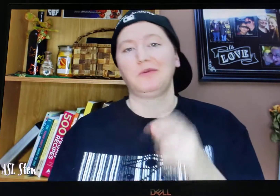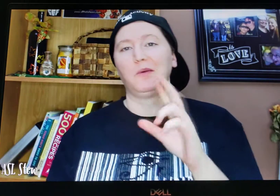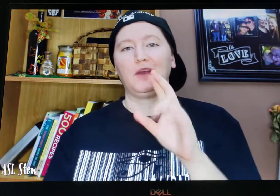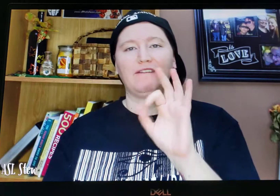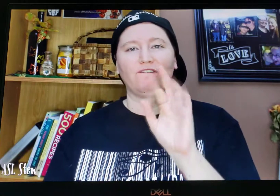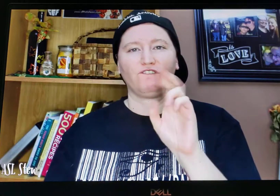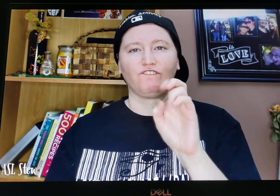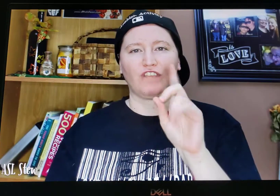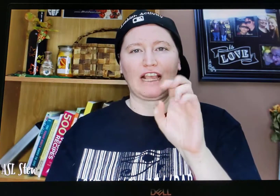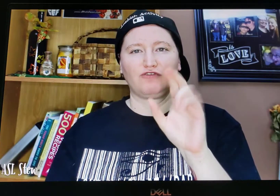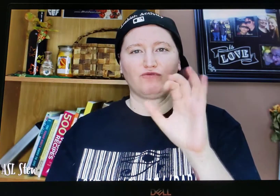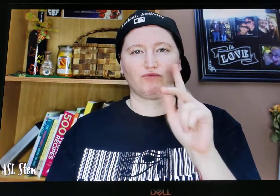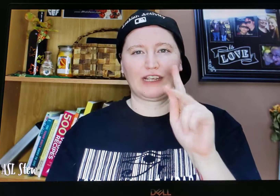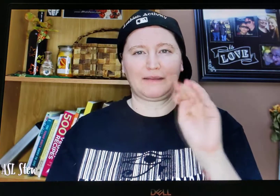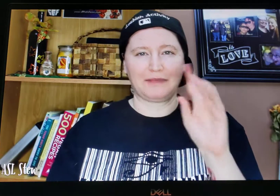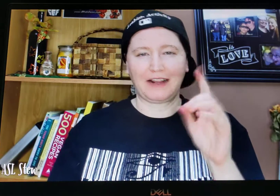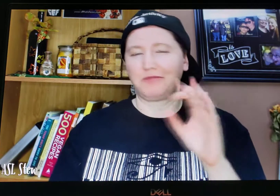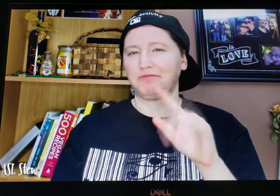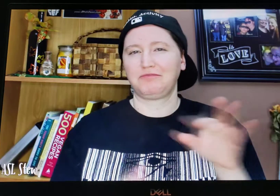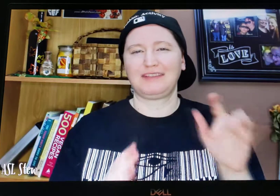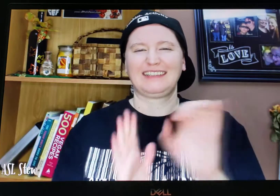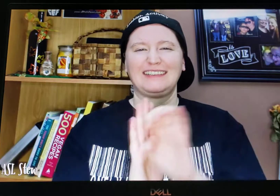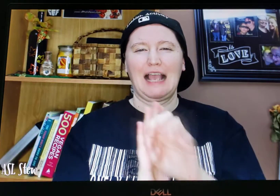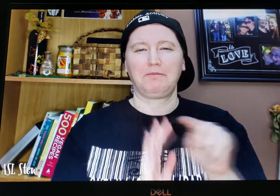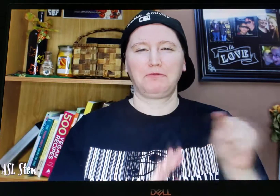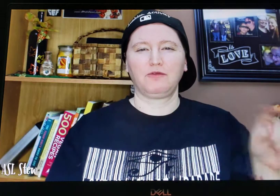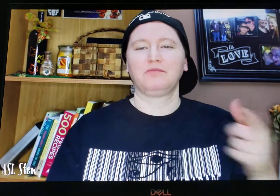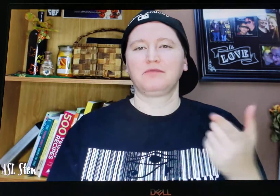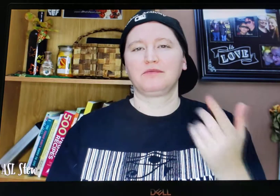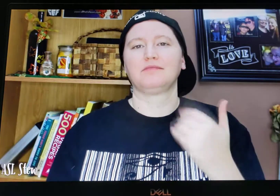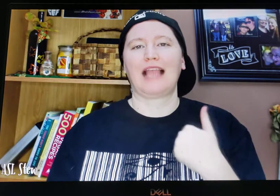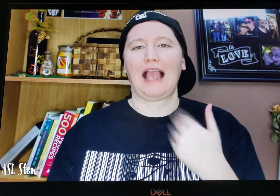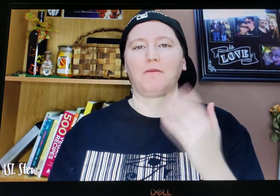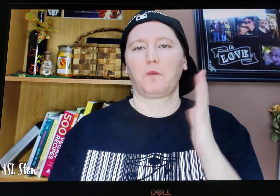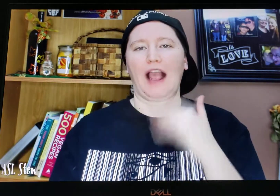York or Washington, DC or Frederick, Maryland.